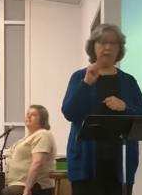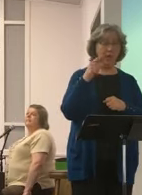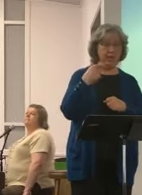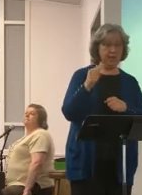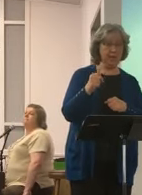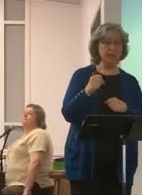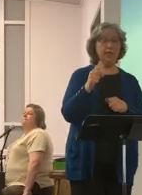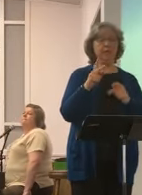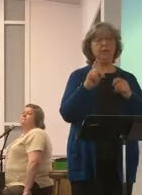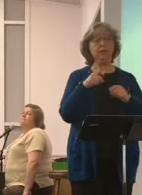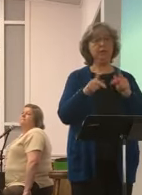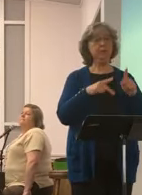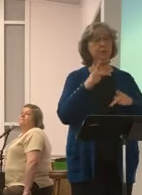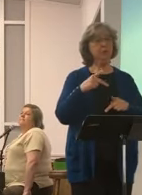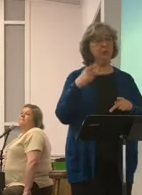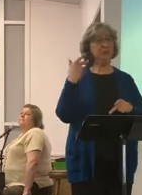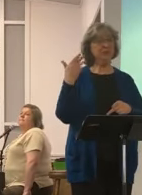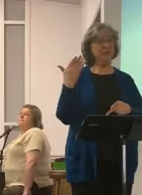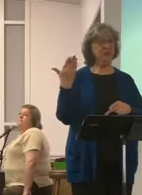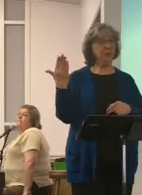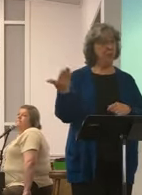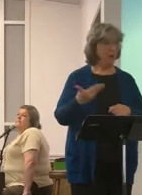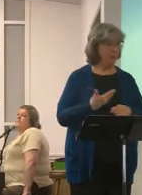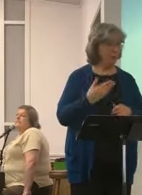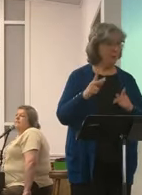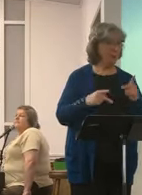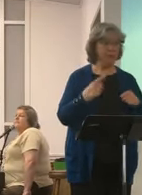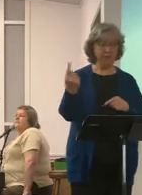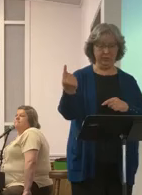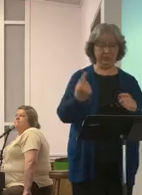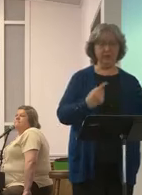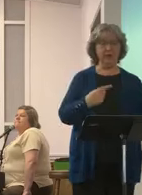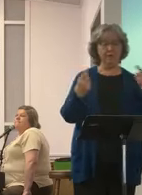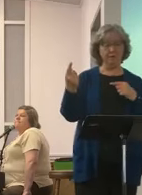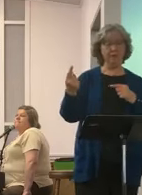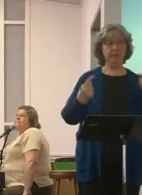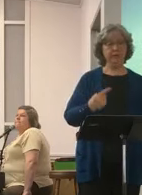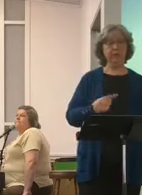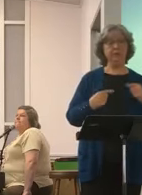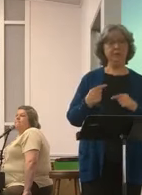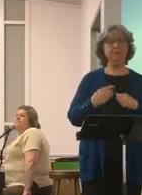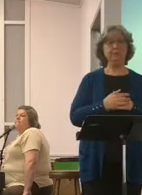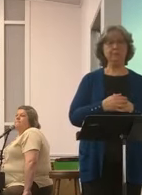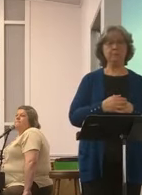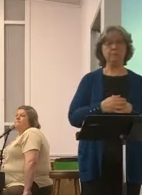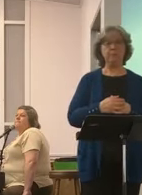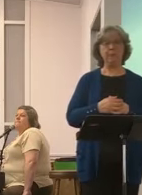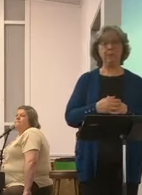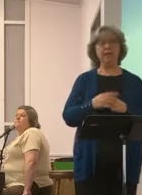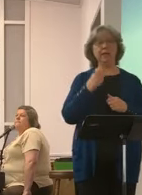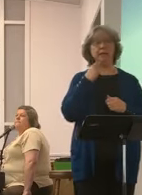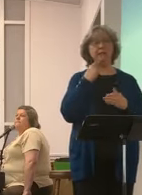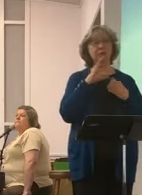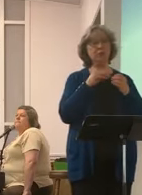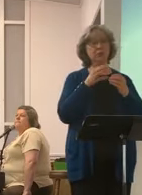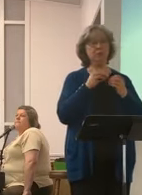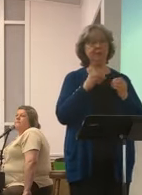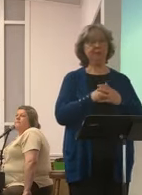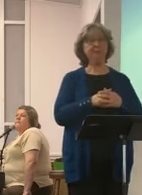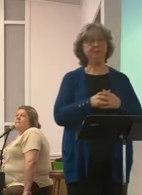need friendly faces, friendly people to stand and greet as part of the bridge building. And I'll tell you a story about